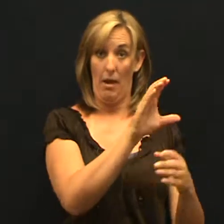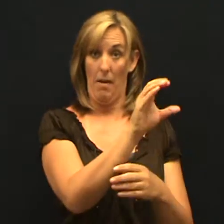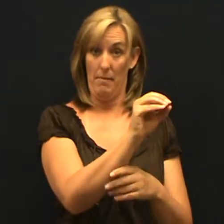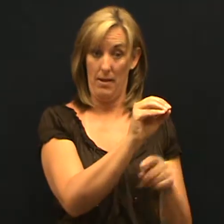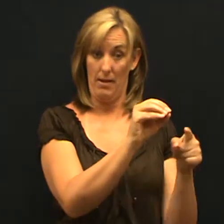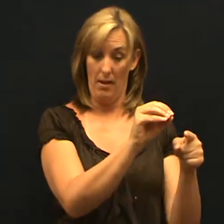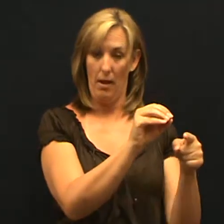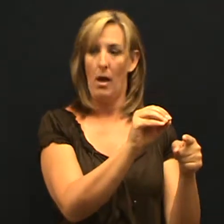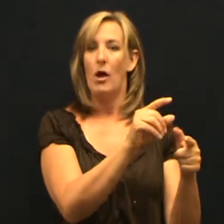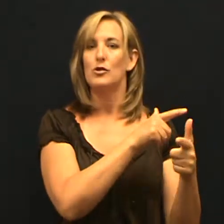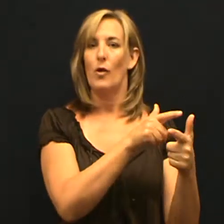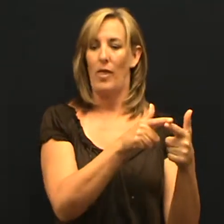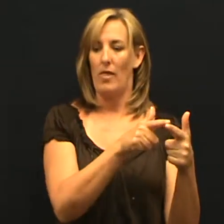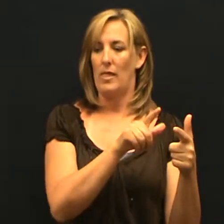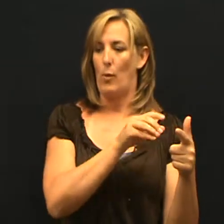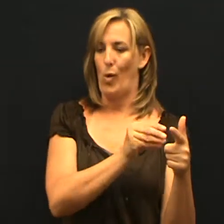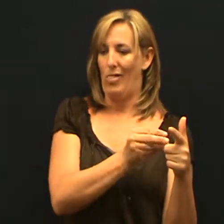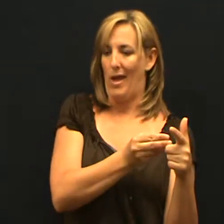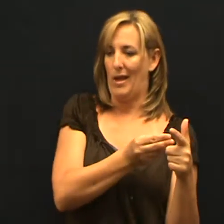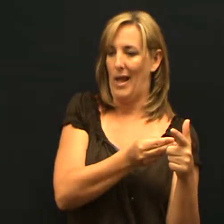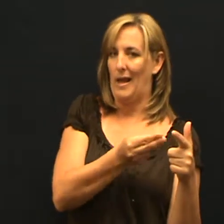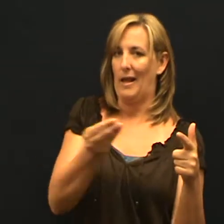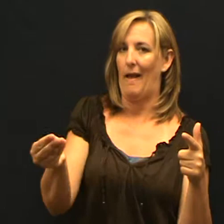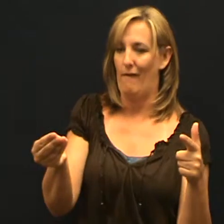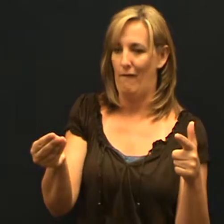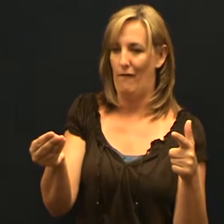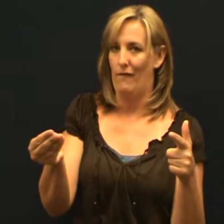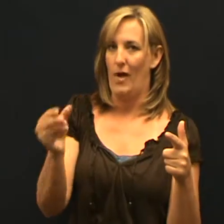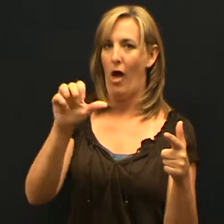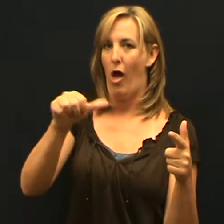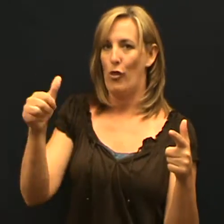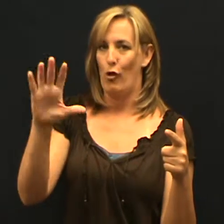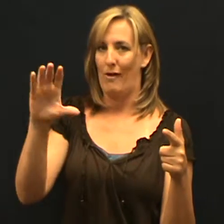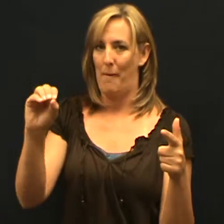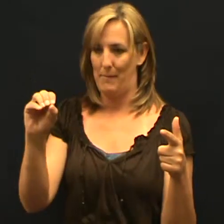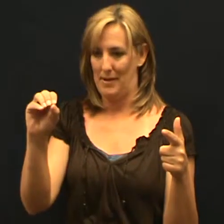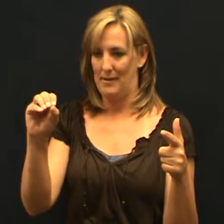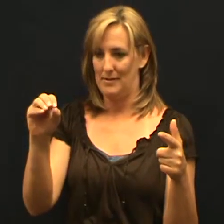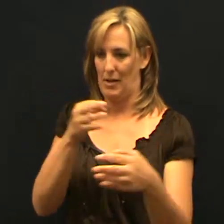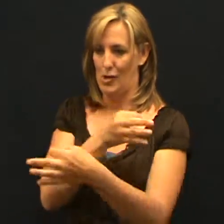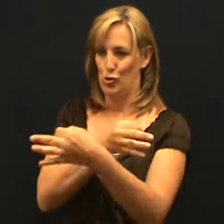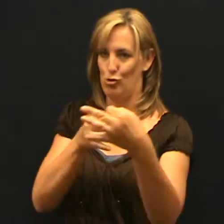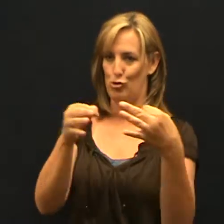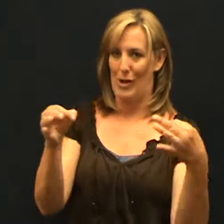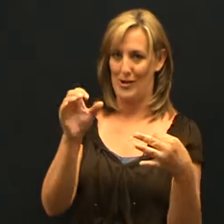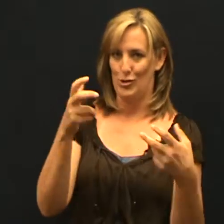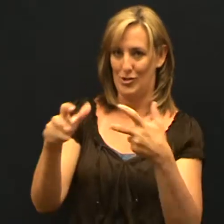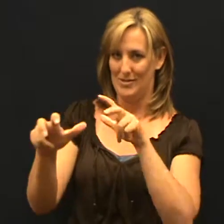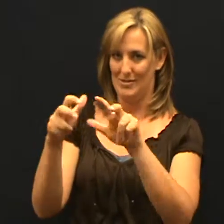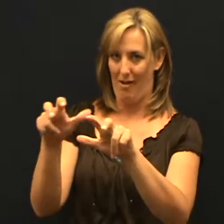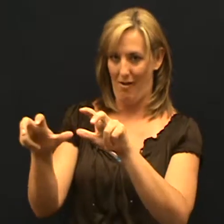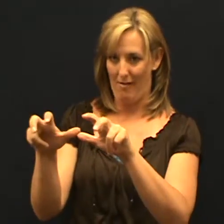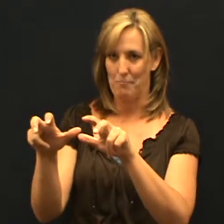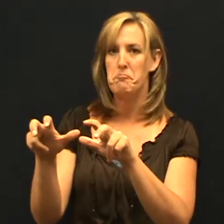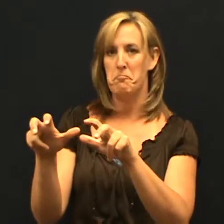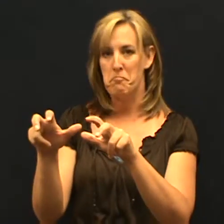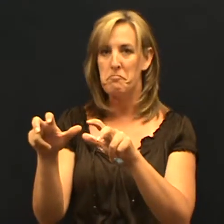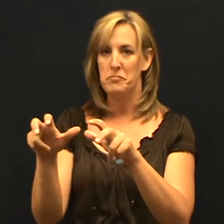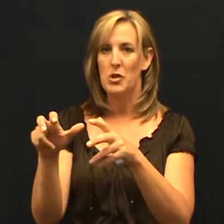our stock in exchange for ownership of this other company. So we will buy and keep some of our own shares